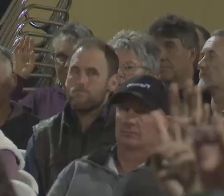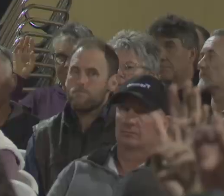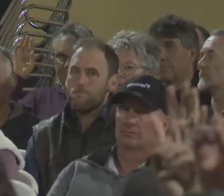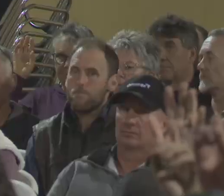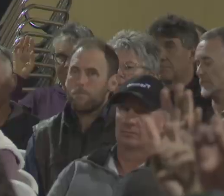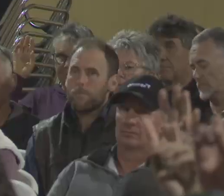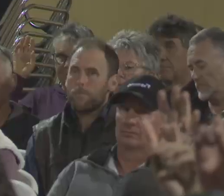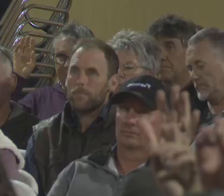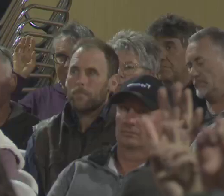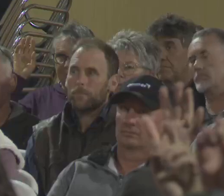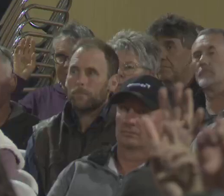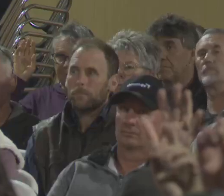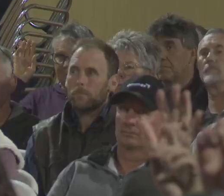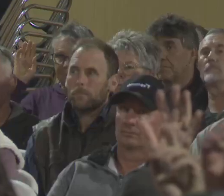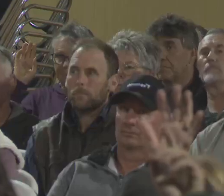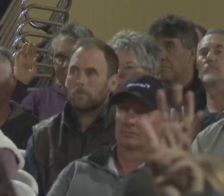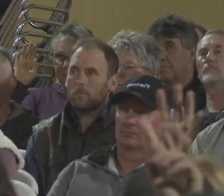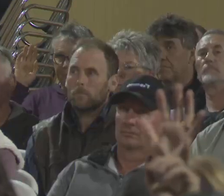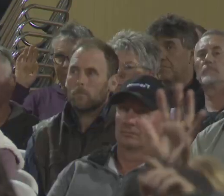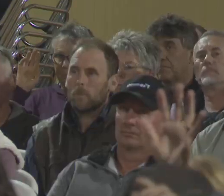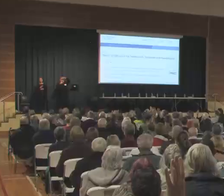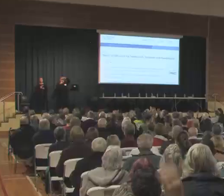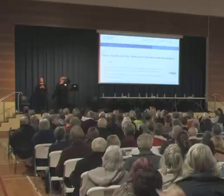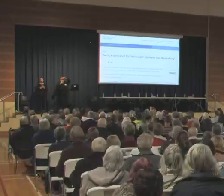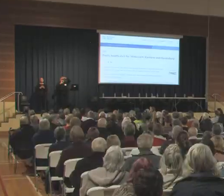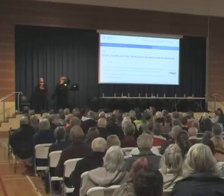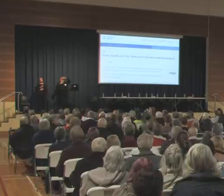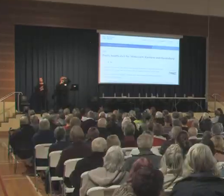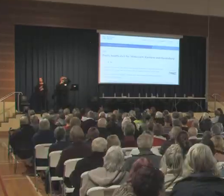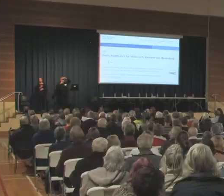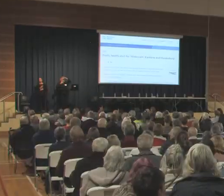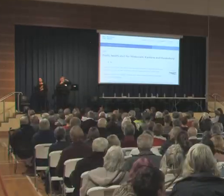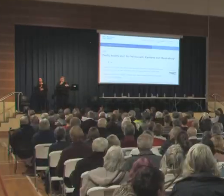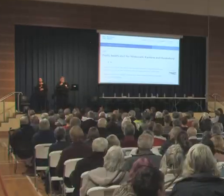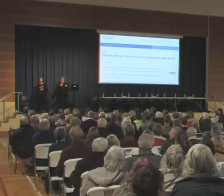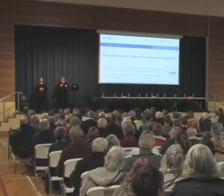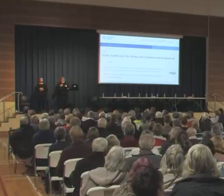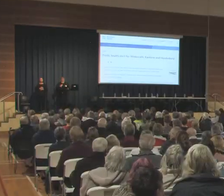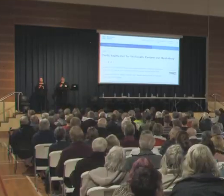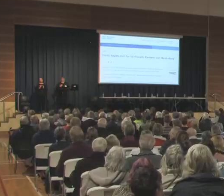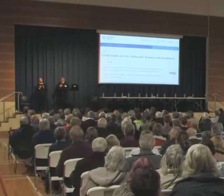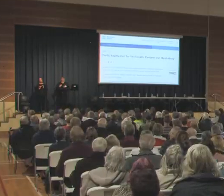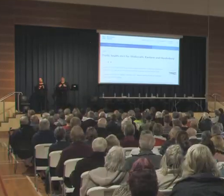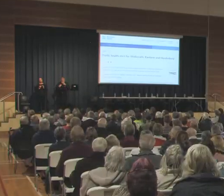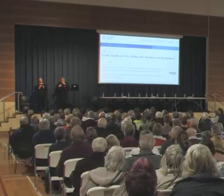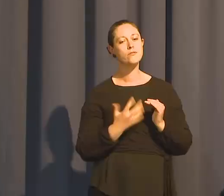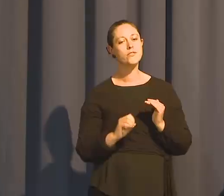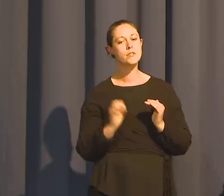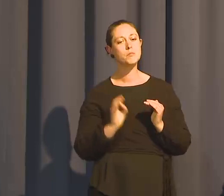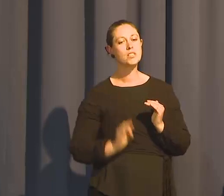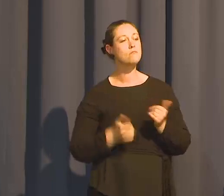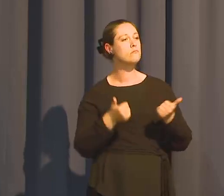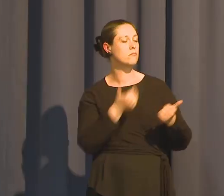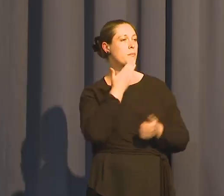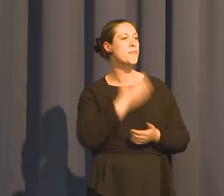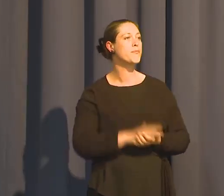That would be about half of you, I would say. Maybe just a shady under a half. Thanks very much.